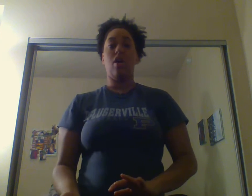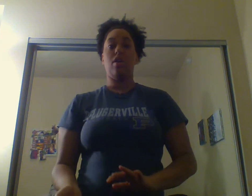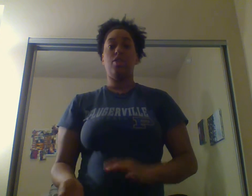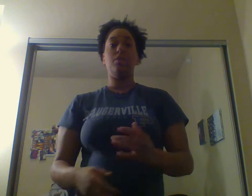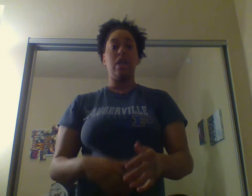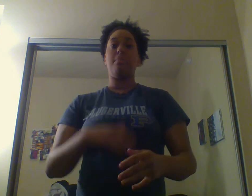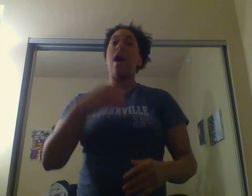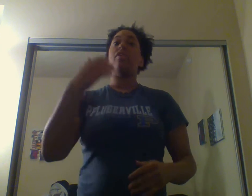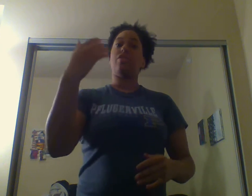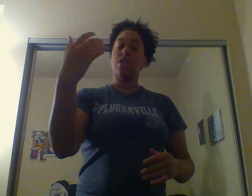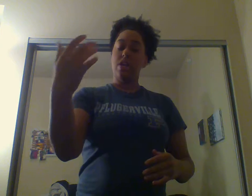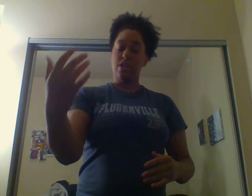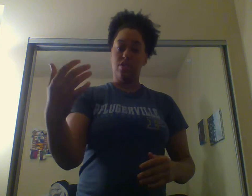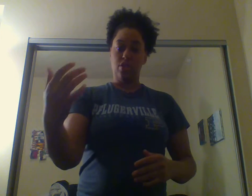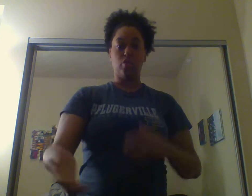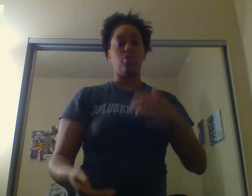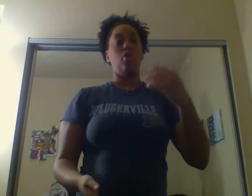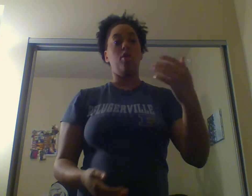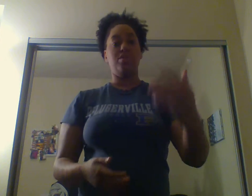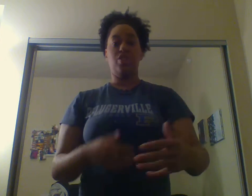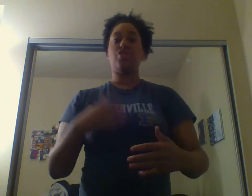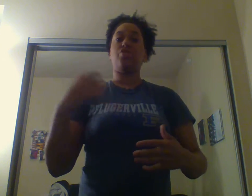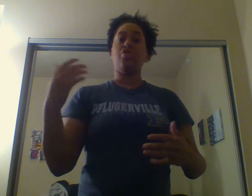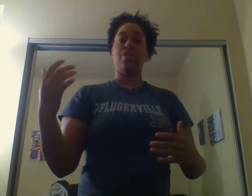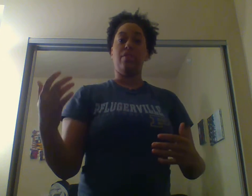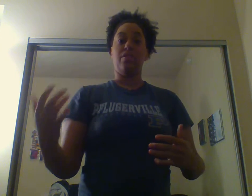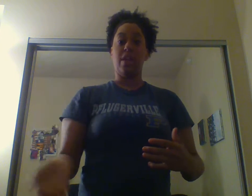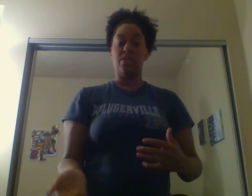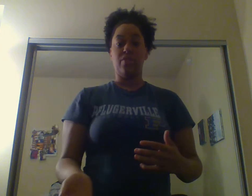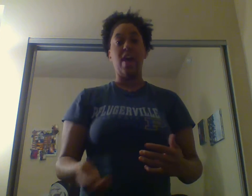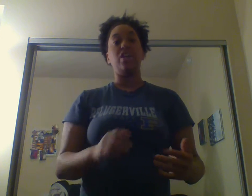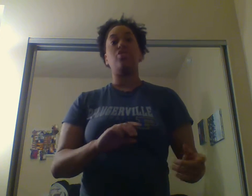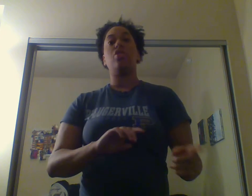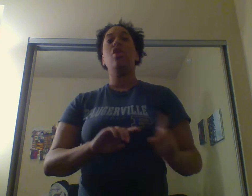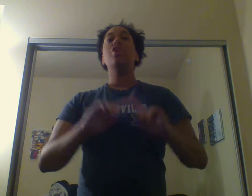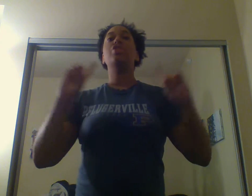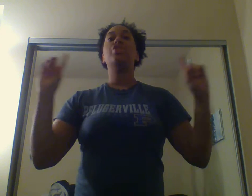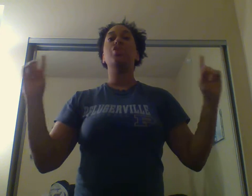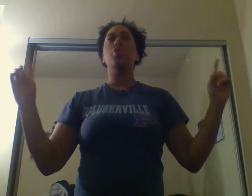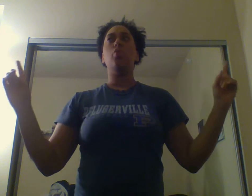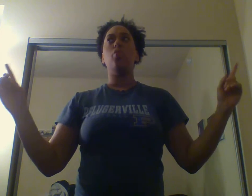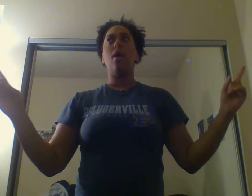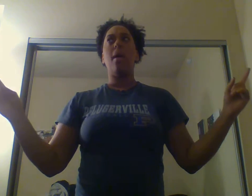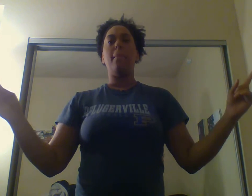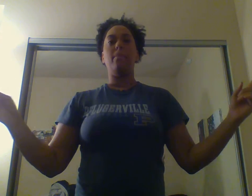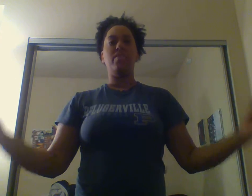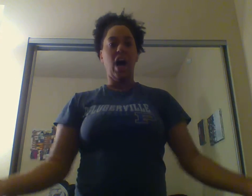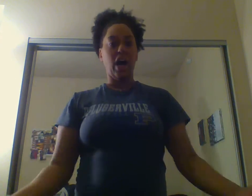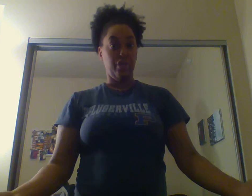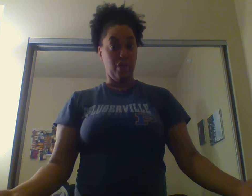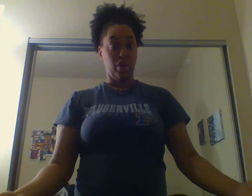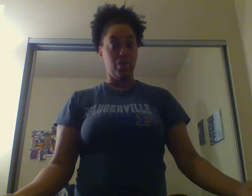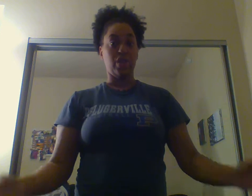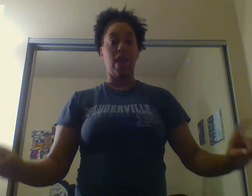our speaking patterns, social norms, gestures, and things of that nature to diverge and